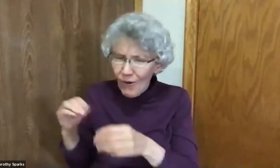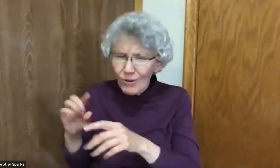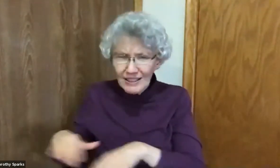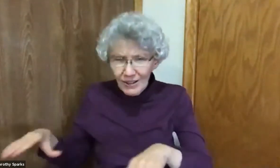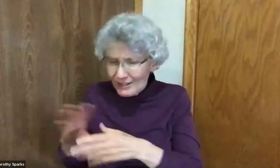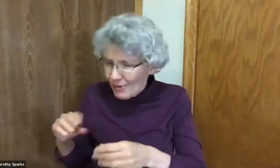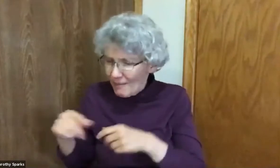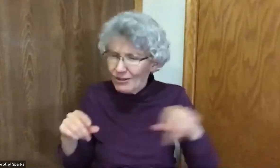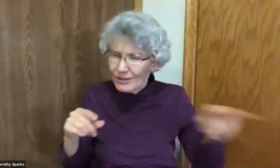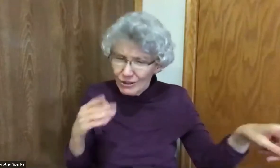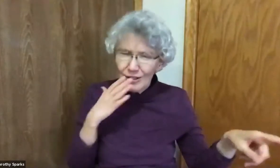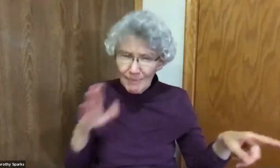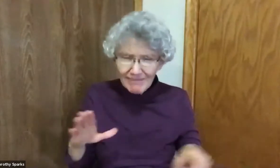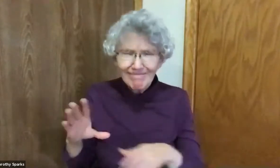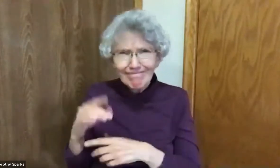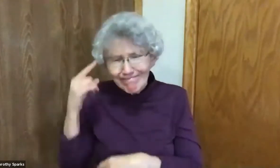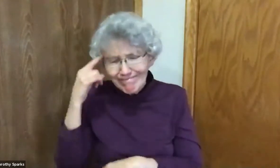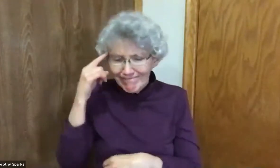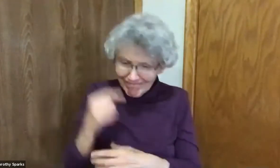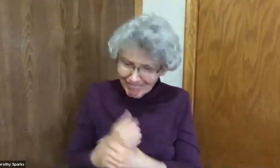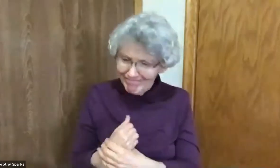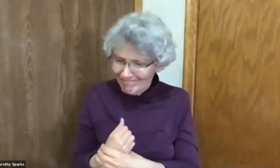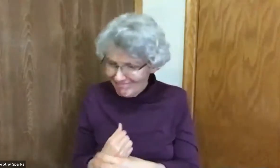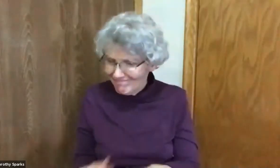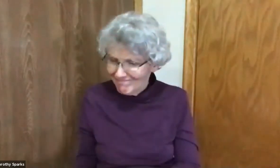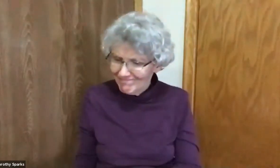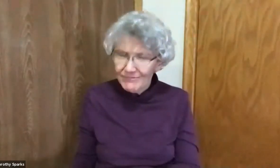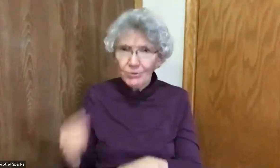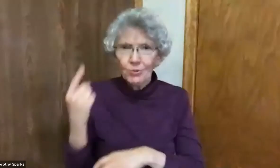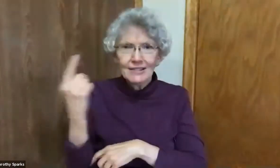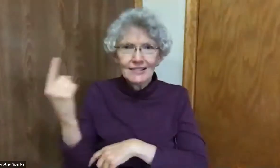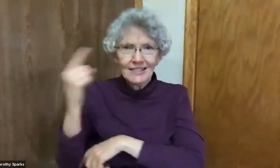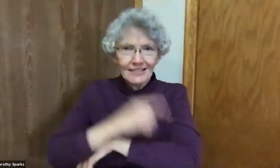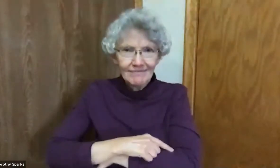They told their children stories about Jerusalem.